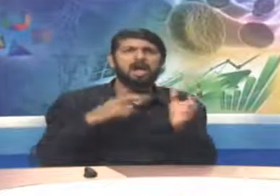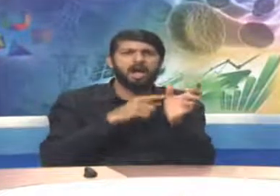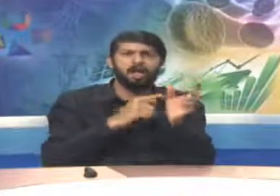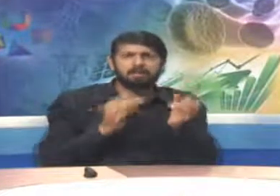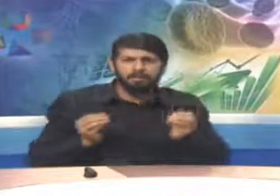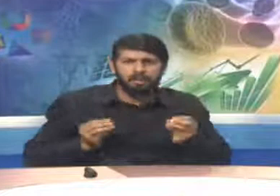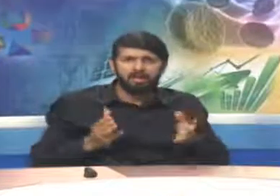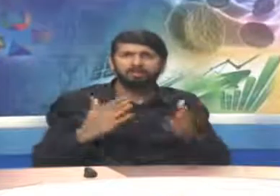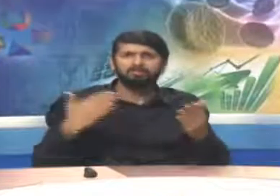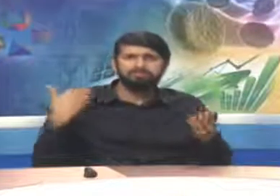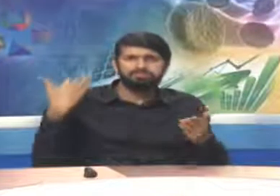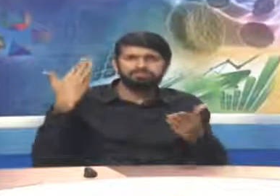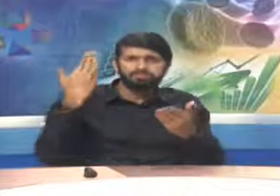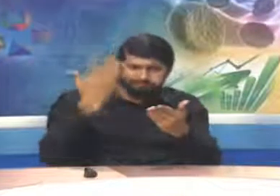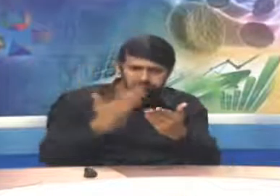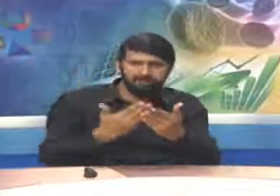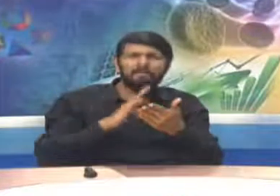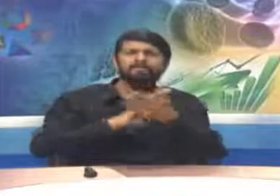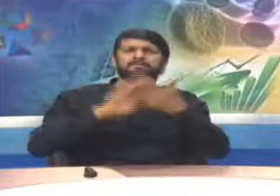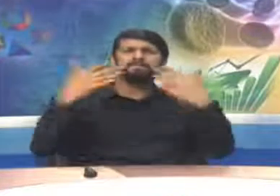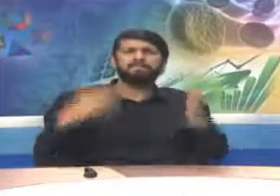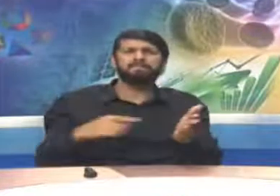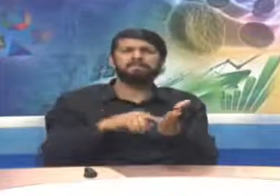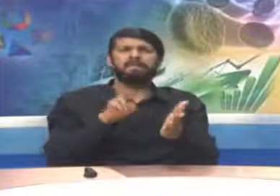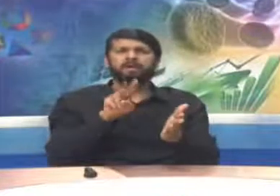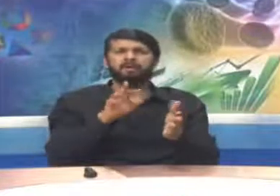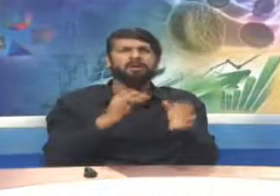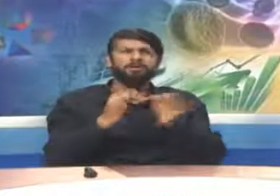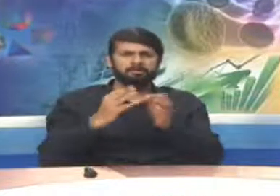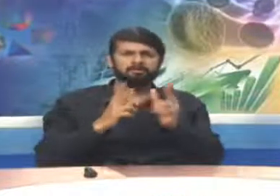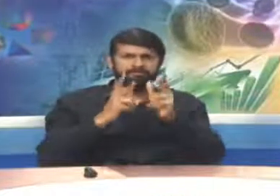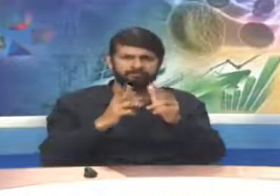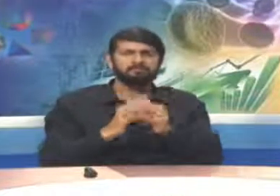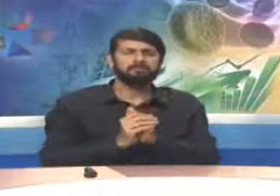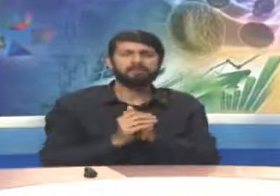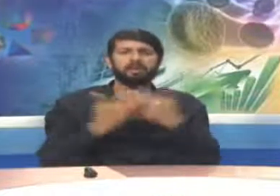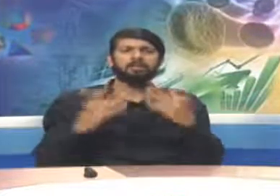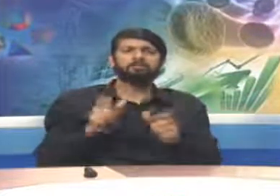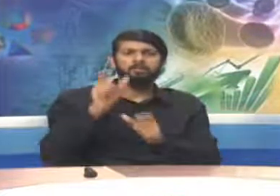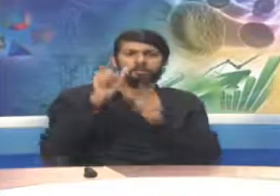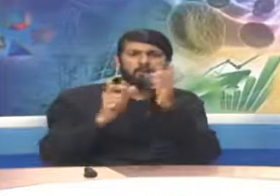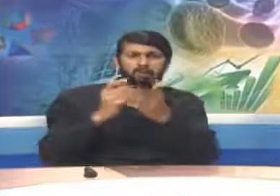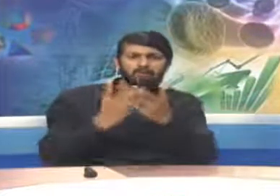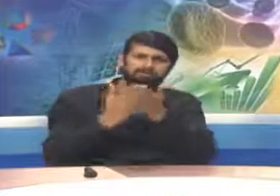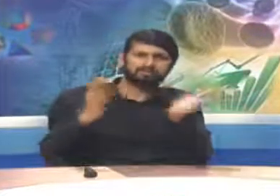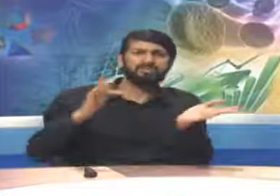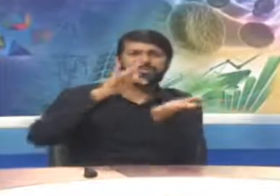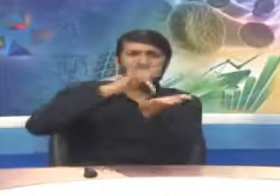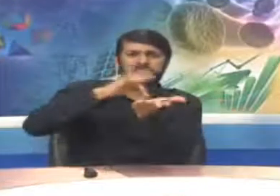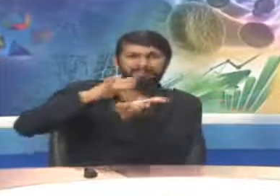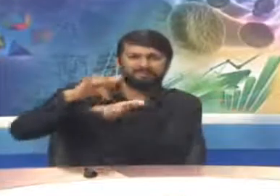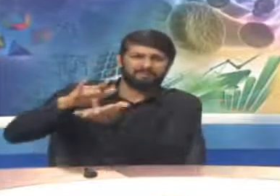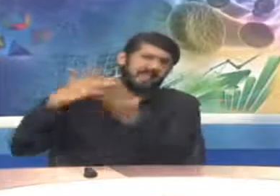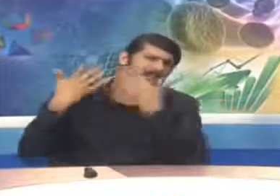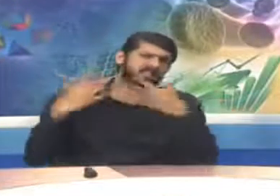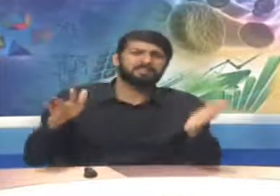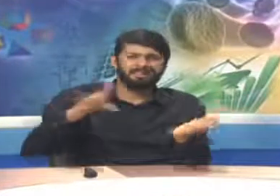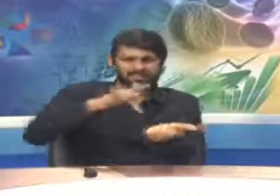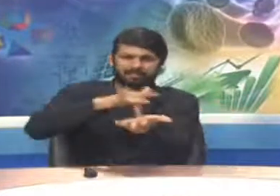individual centered theory. It means liberalism begins and